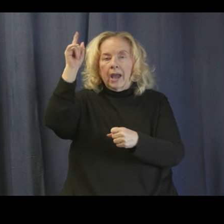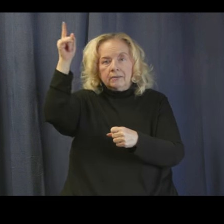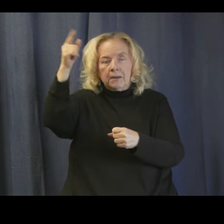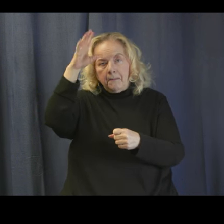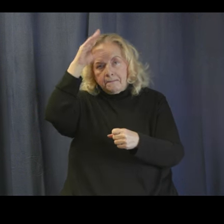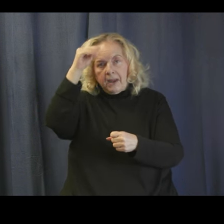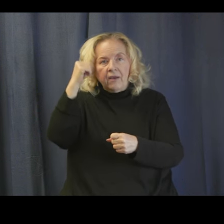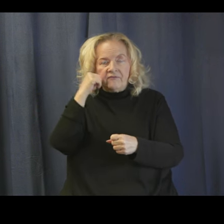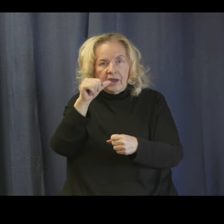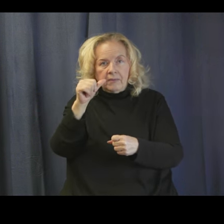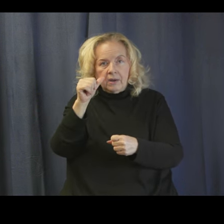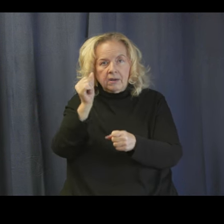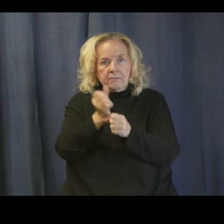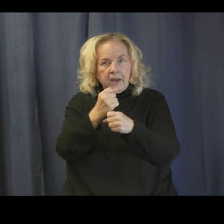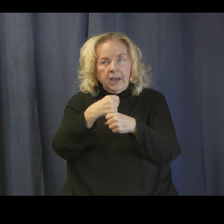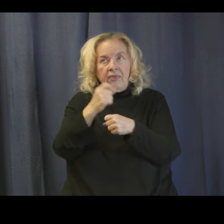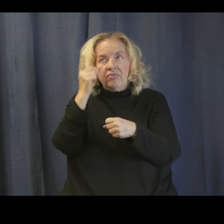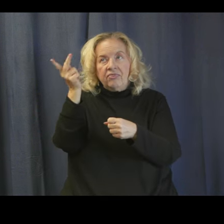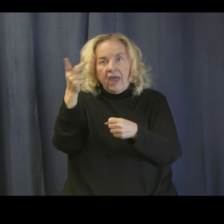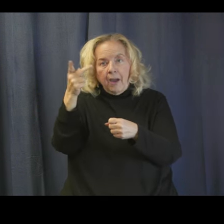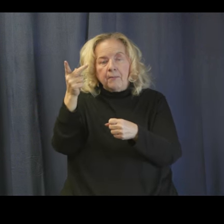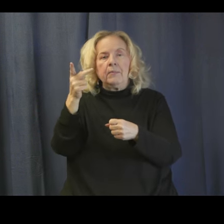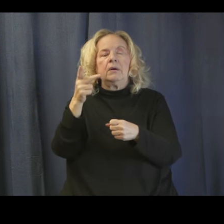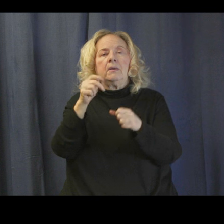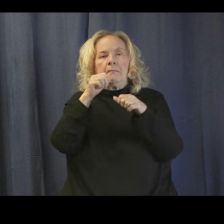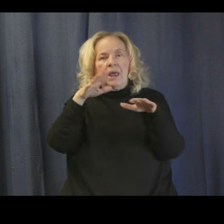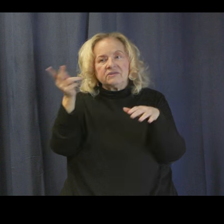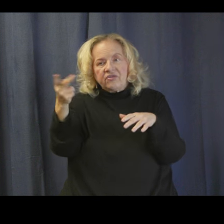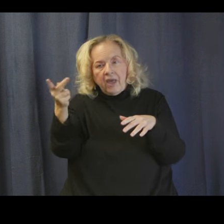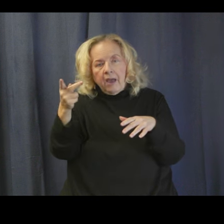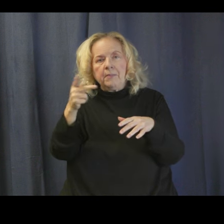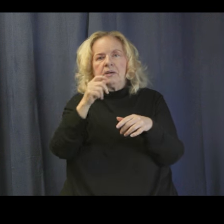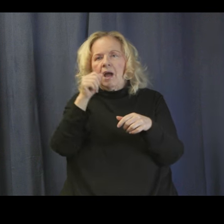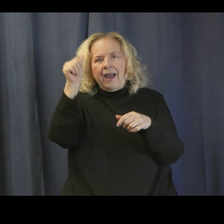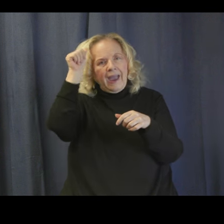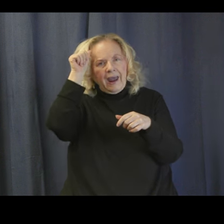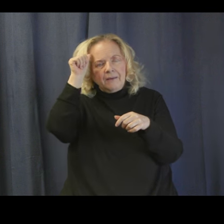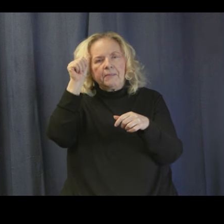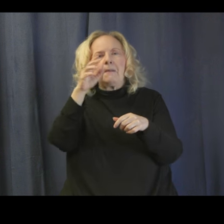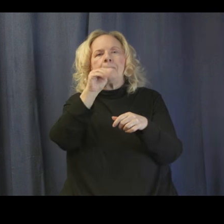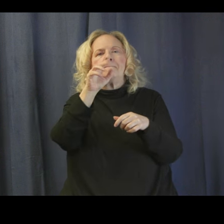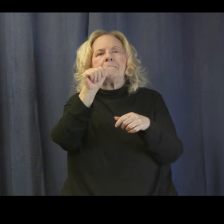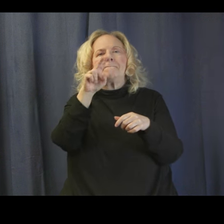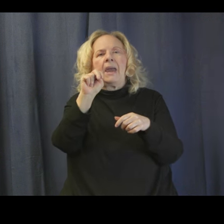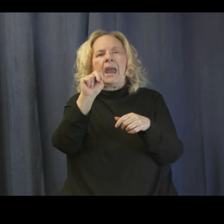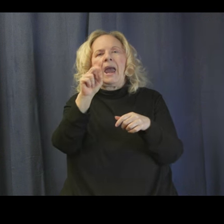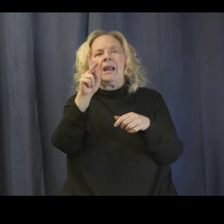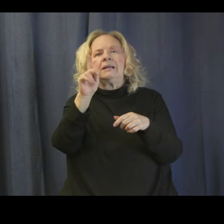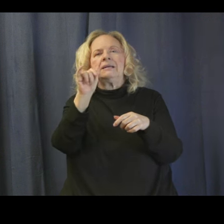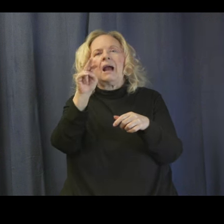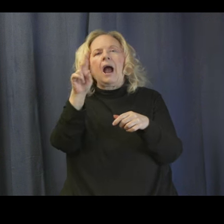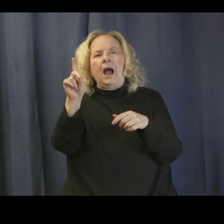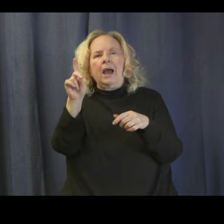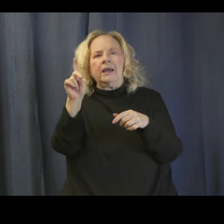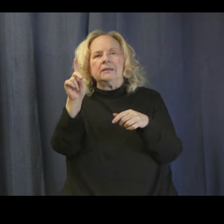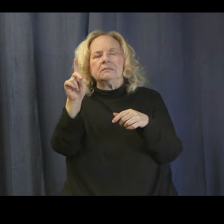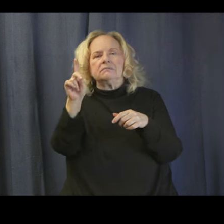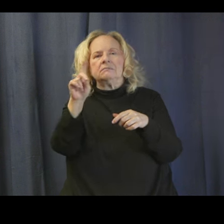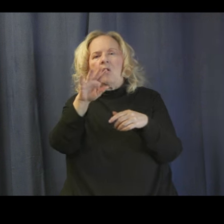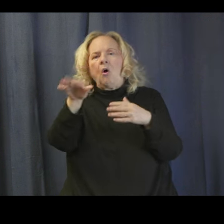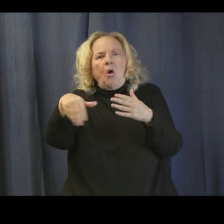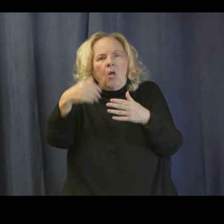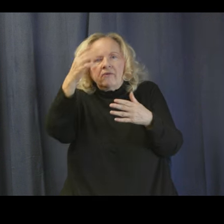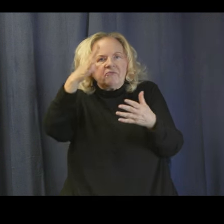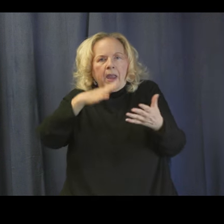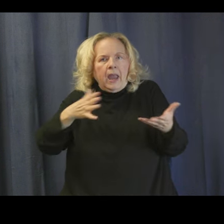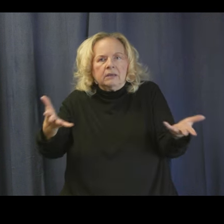God made he him. Male and female he created them. Blessed them. Called their name not Adam, but mankind. Okay,